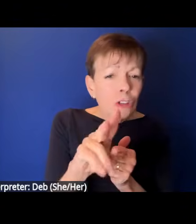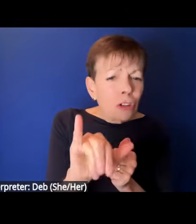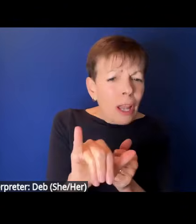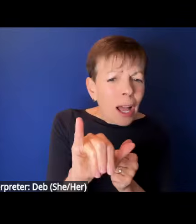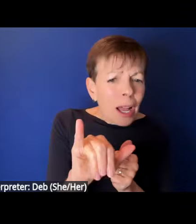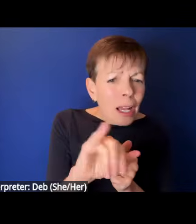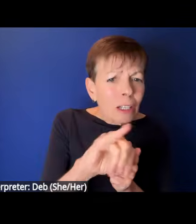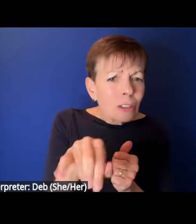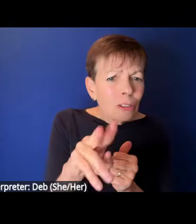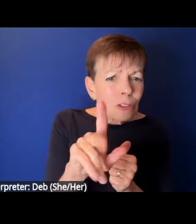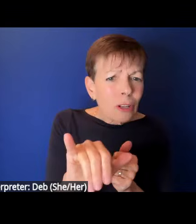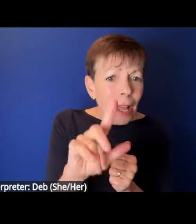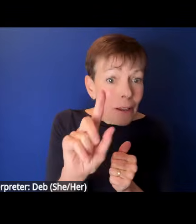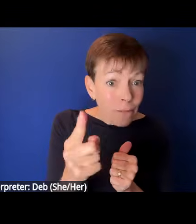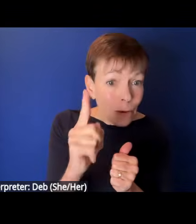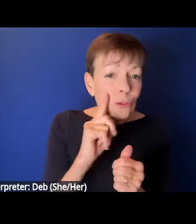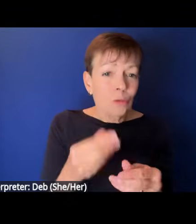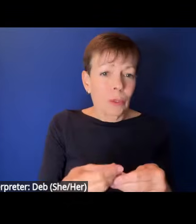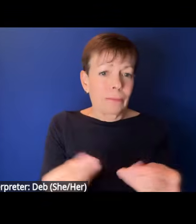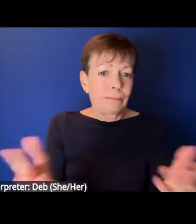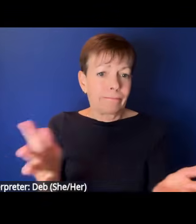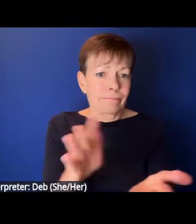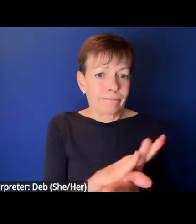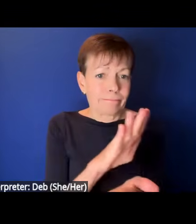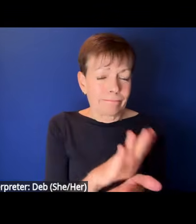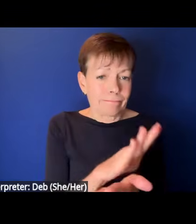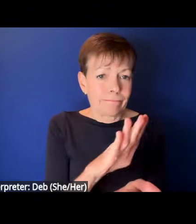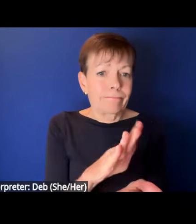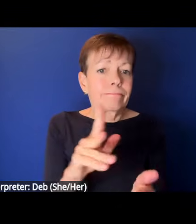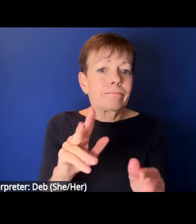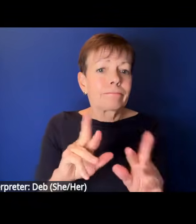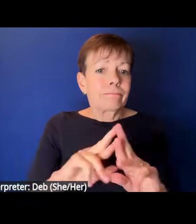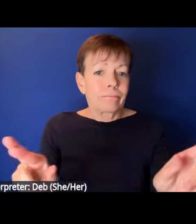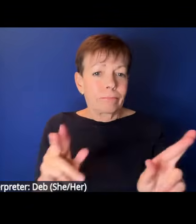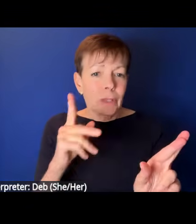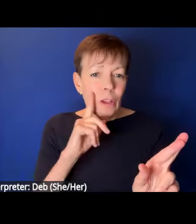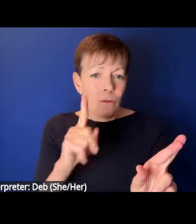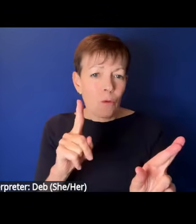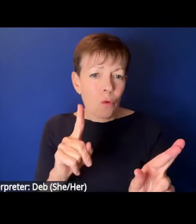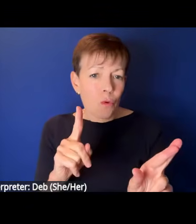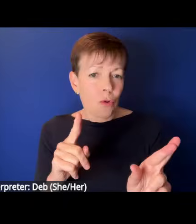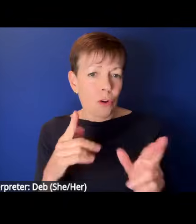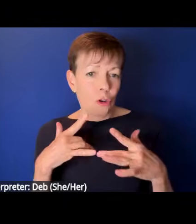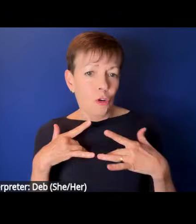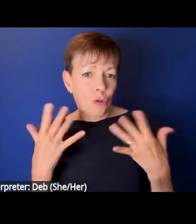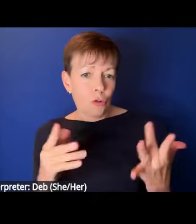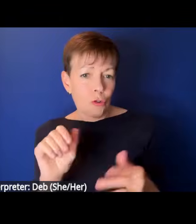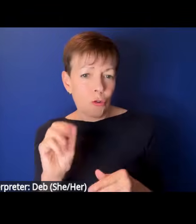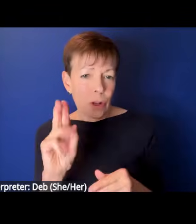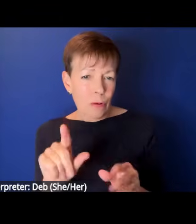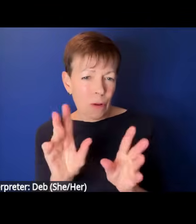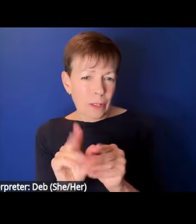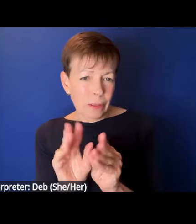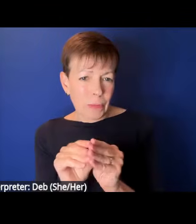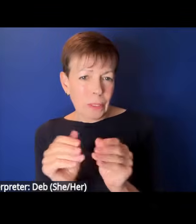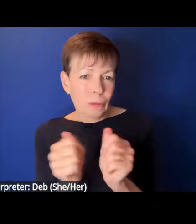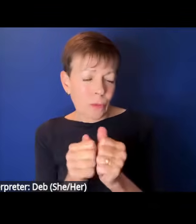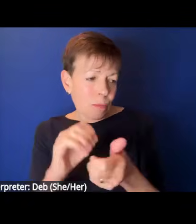look through documentation in anticipation for that partners table meeting that we're hoping to schedule in early August. Okay.